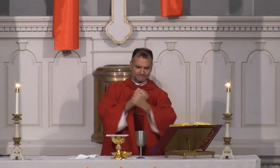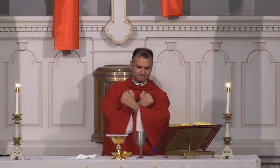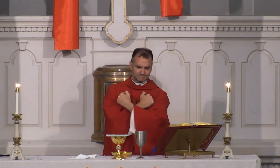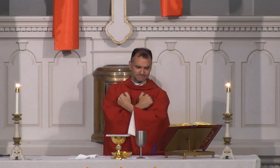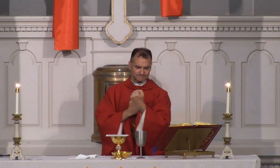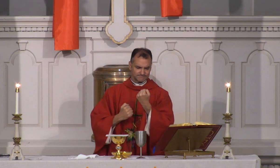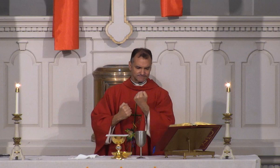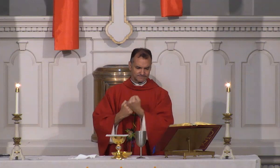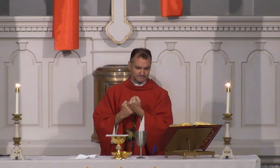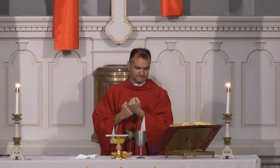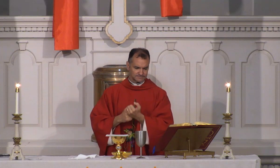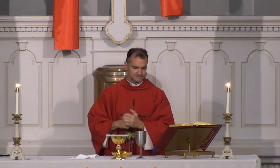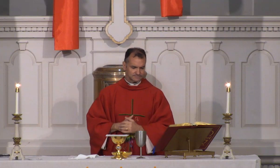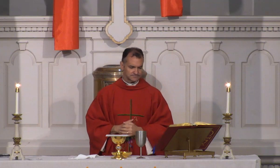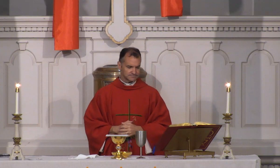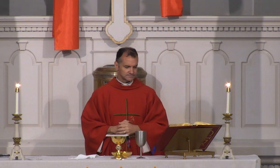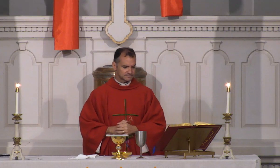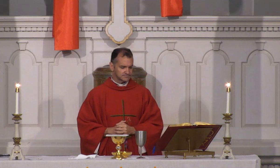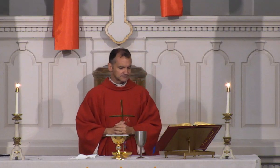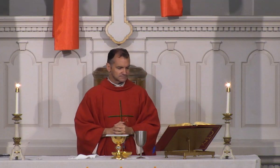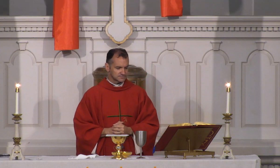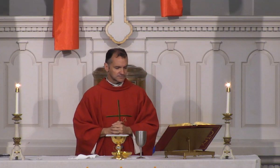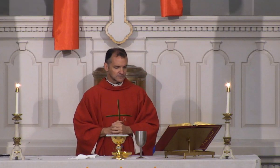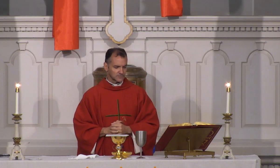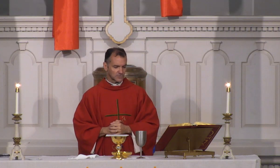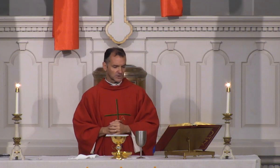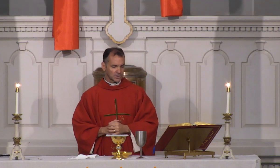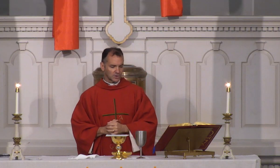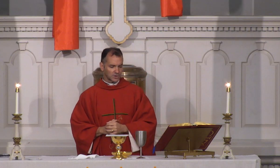our Bishop, and all the clergy.